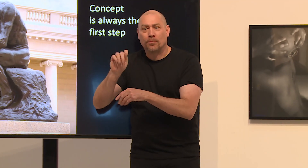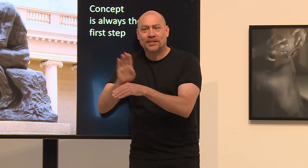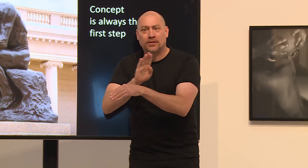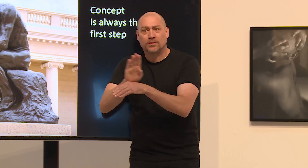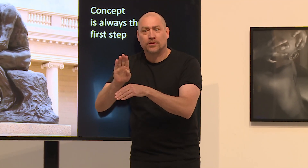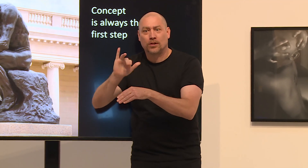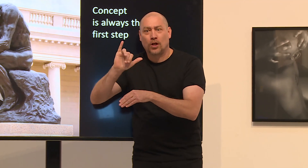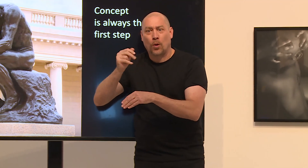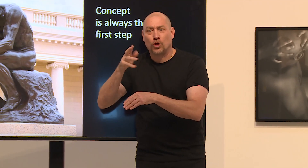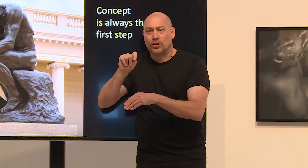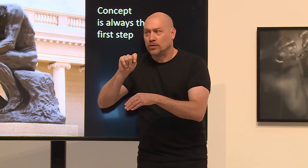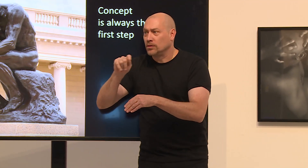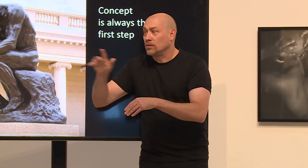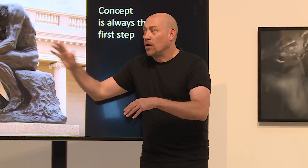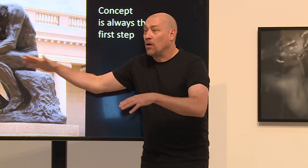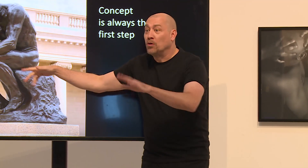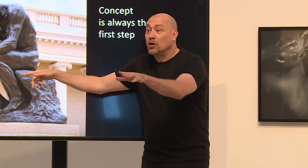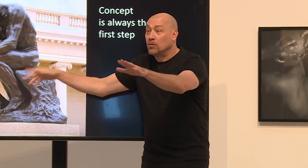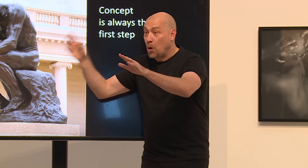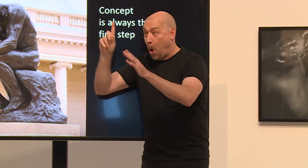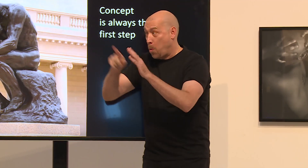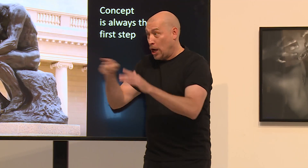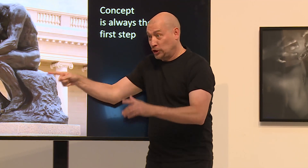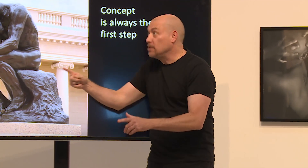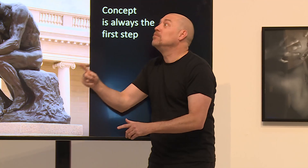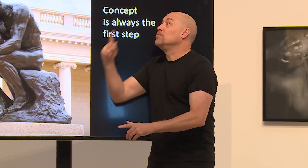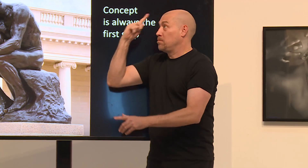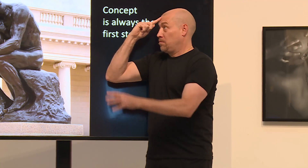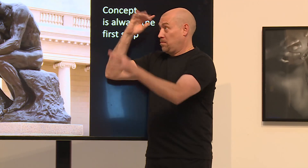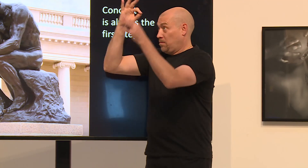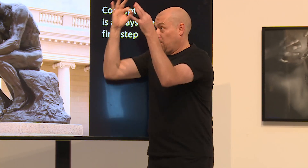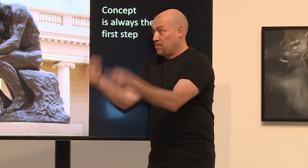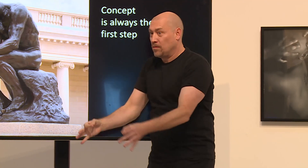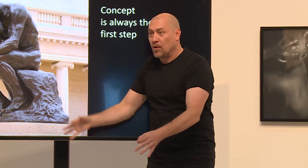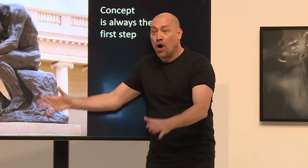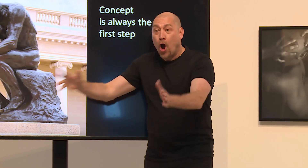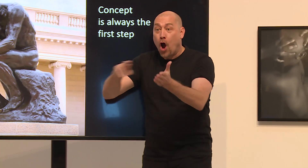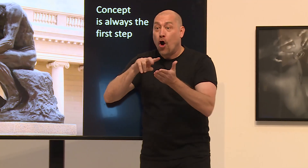Before we really started getting going on this, we had to think about what it was